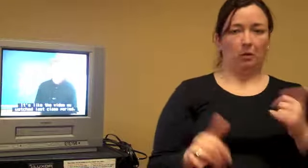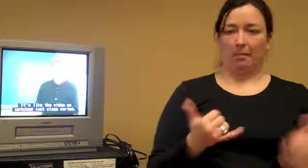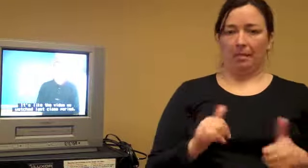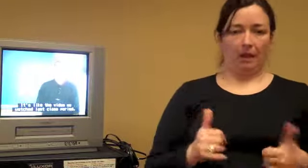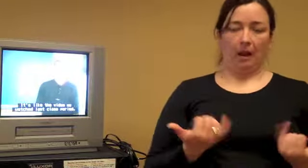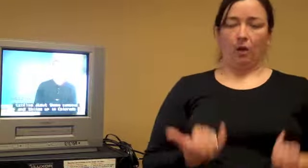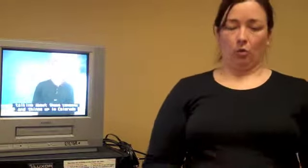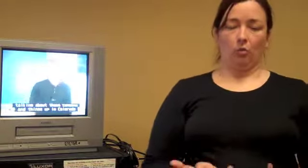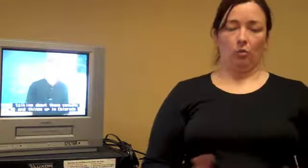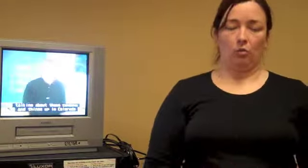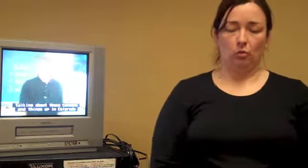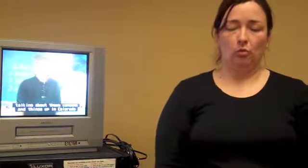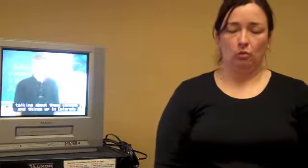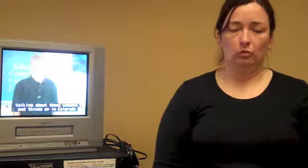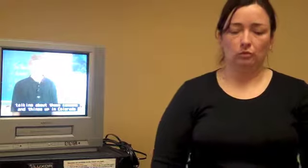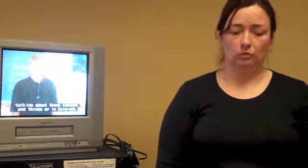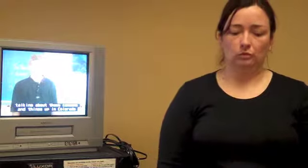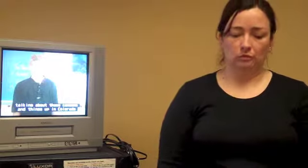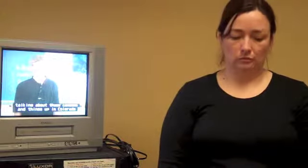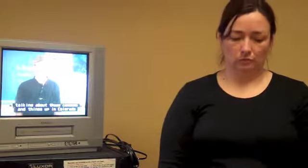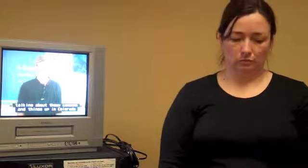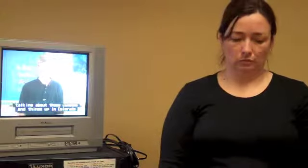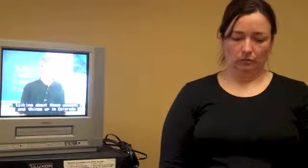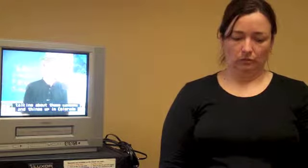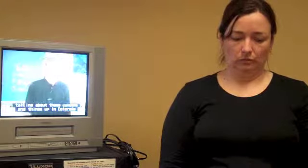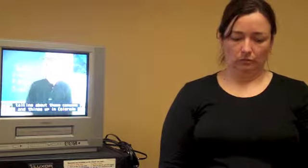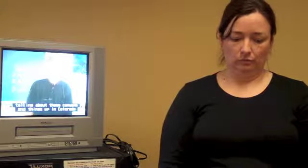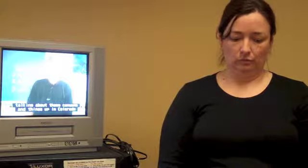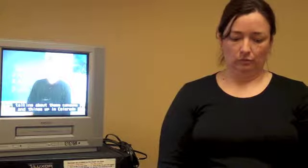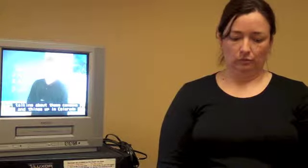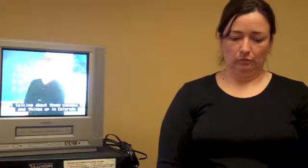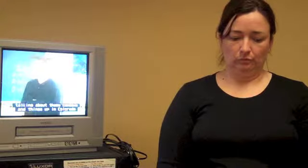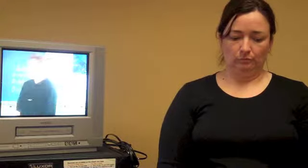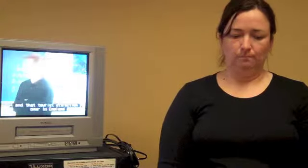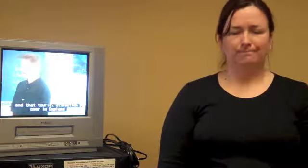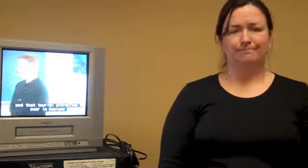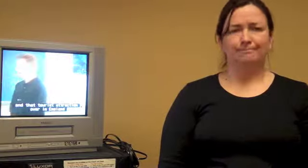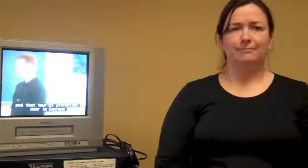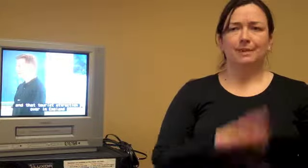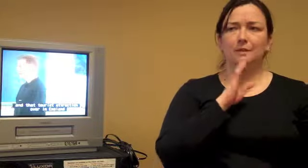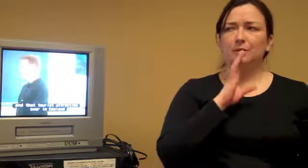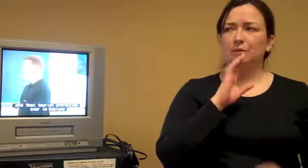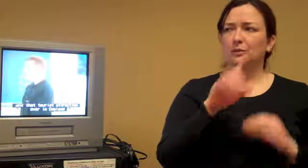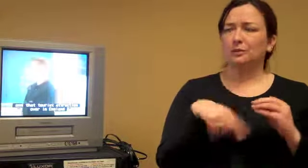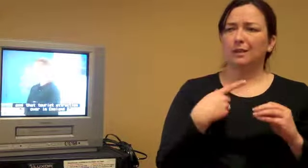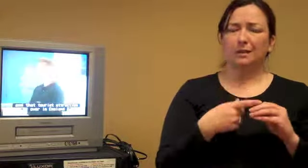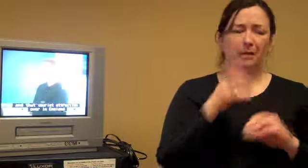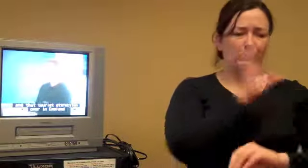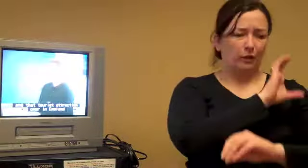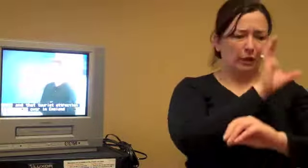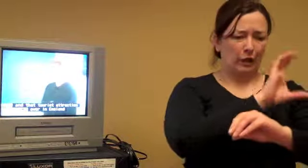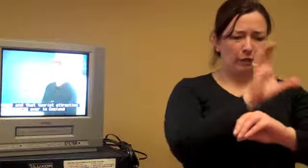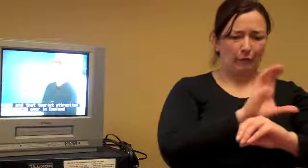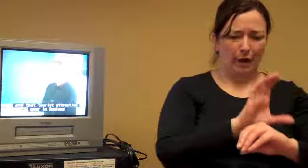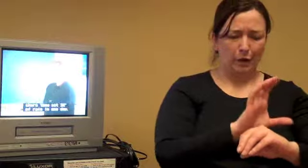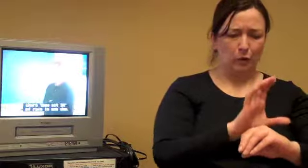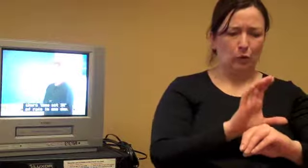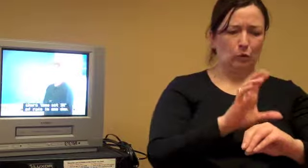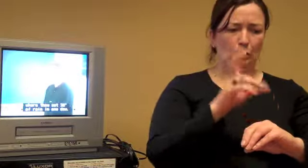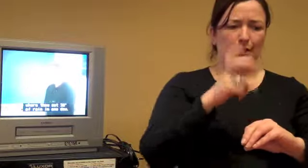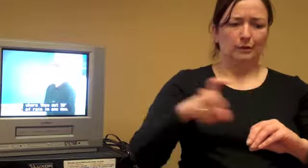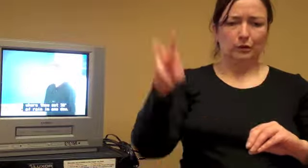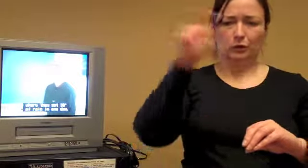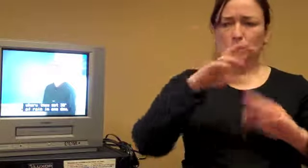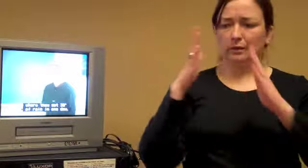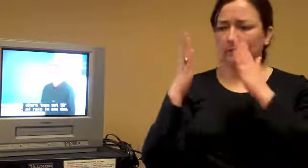last class period, talking about those canyons and things up in Colorado, and that tourist attraction over in England, where they